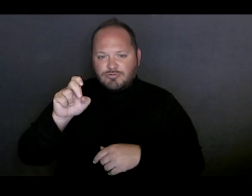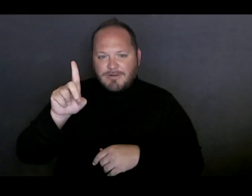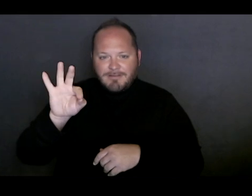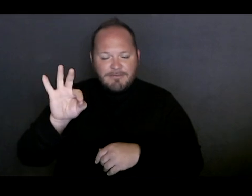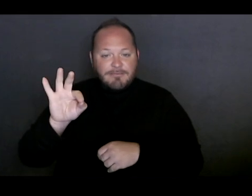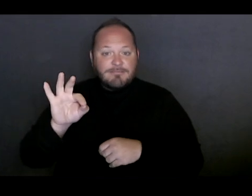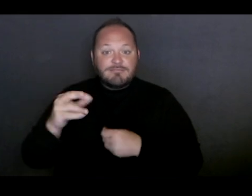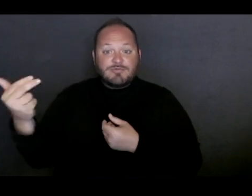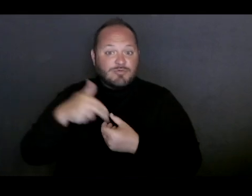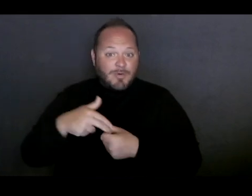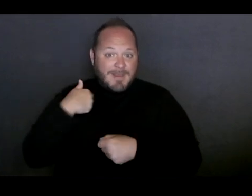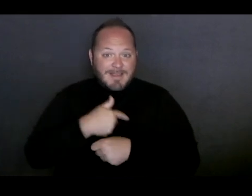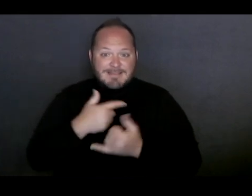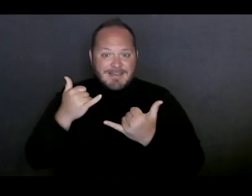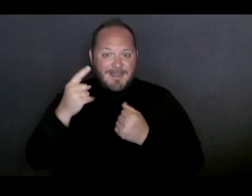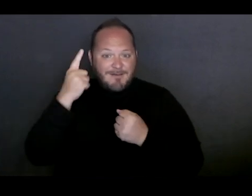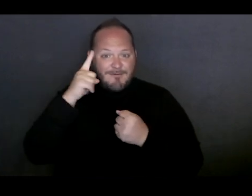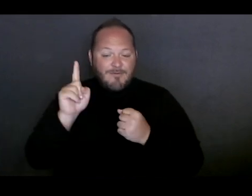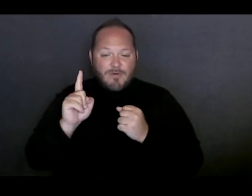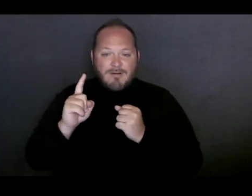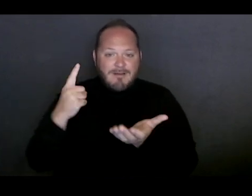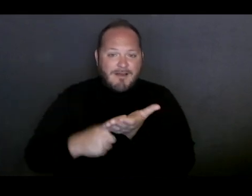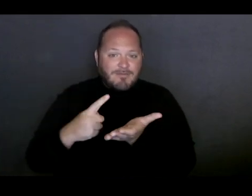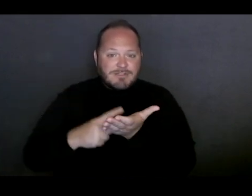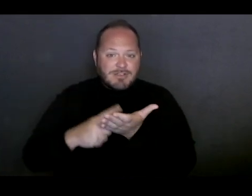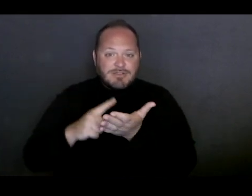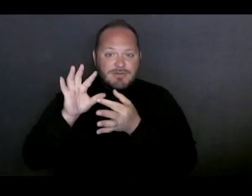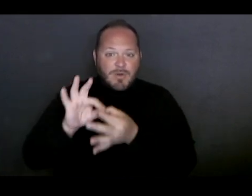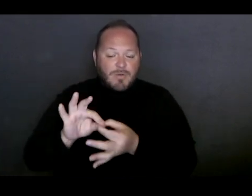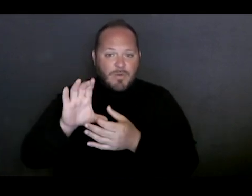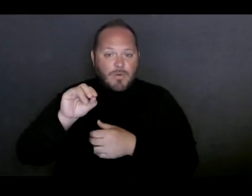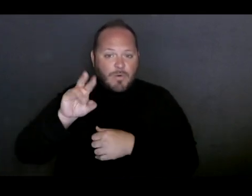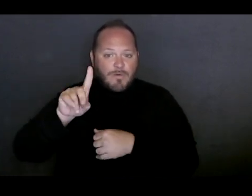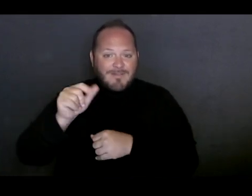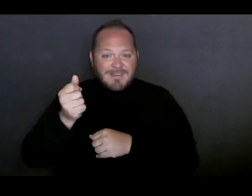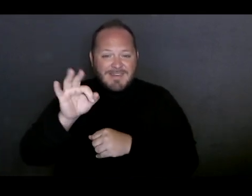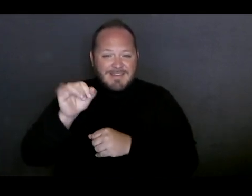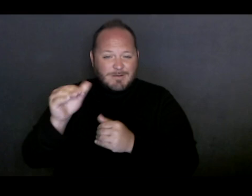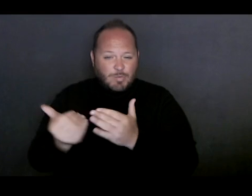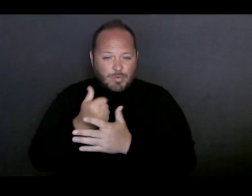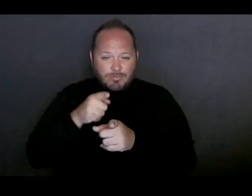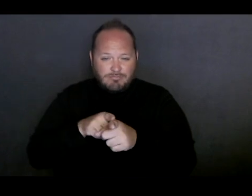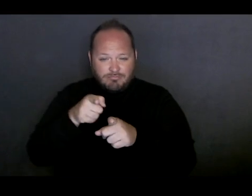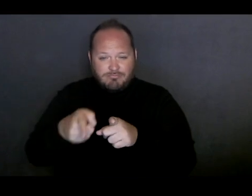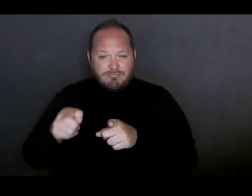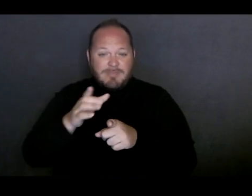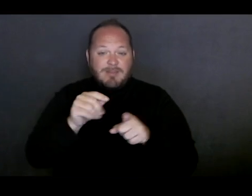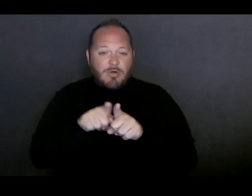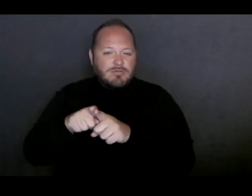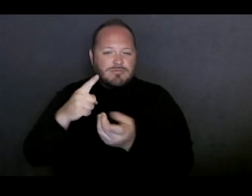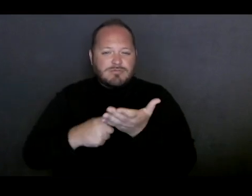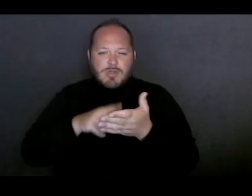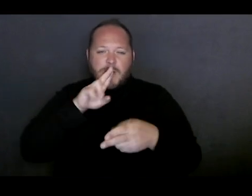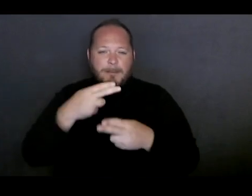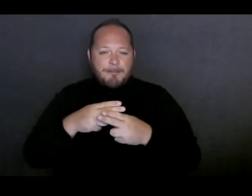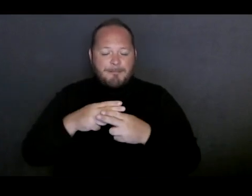today for a necessary conversation on COVID-19 variants and vaccine hesitation. We're going to have a